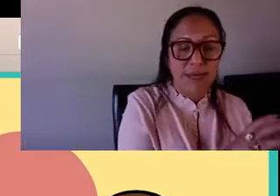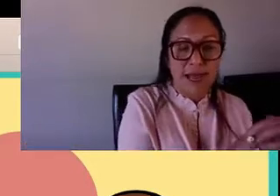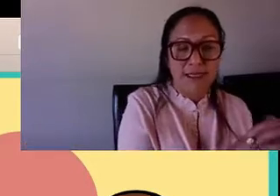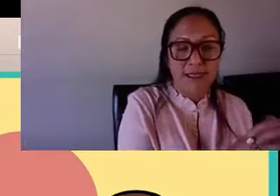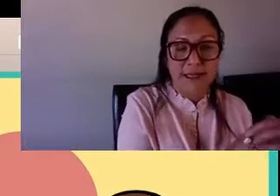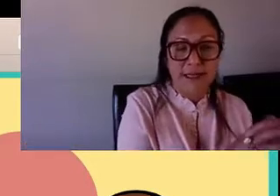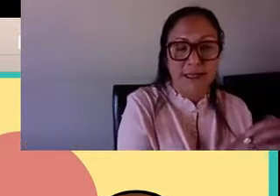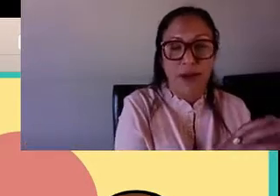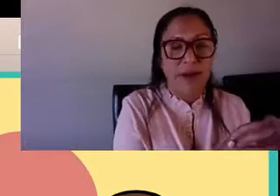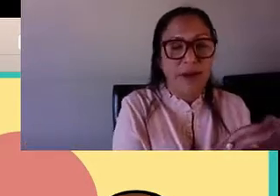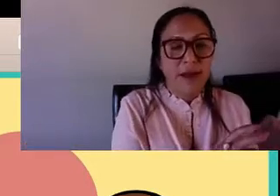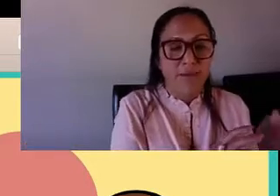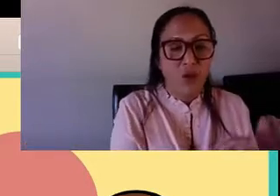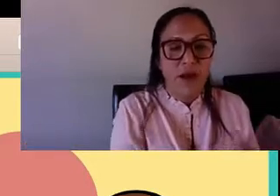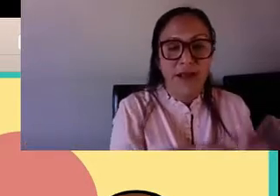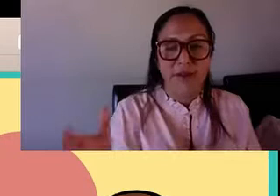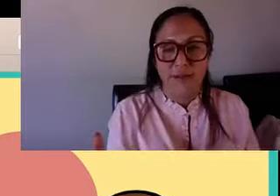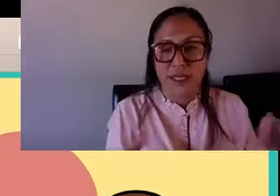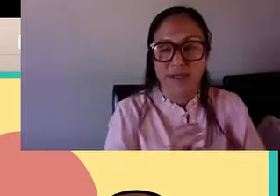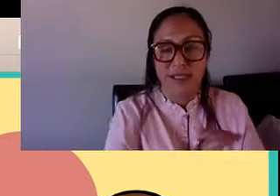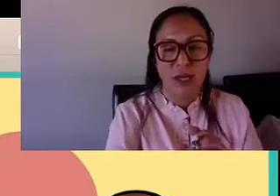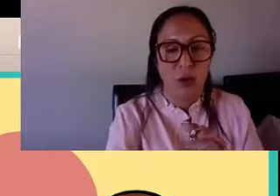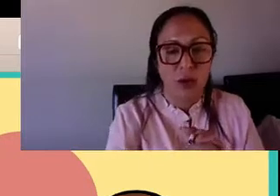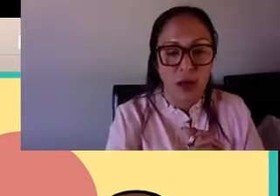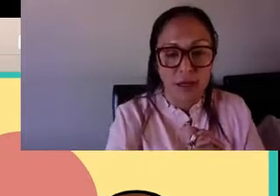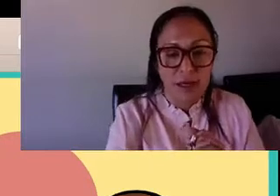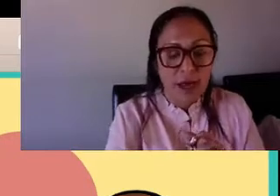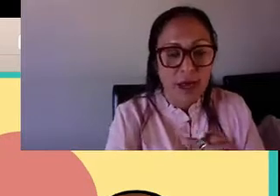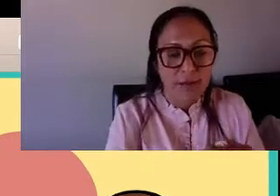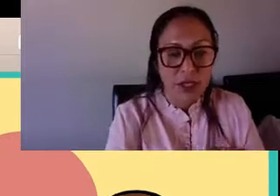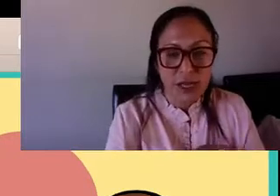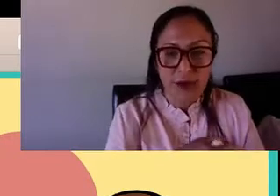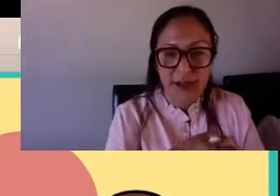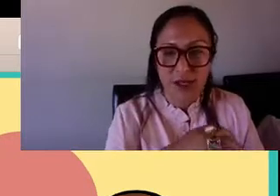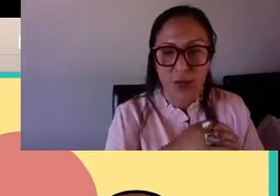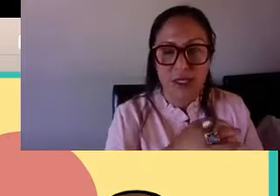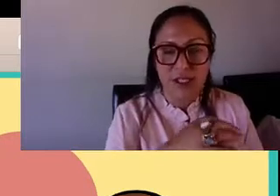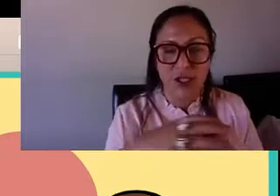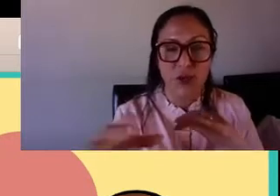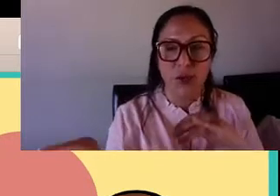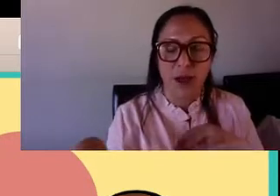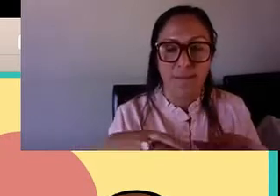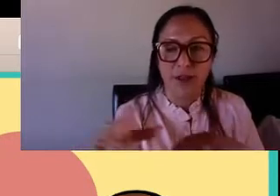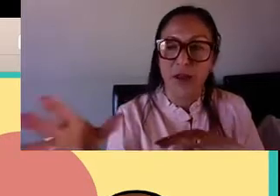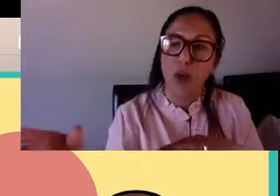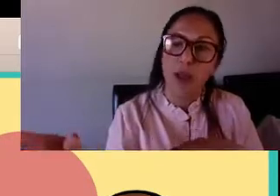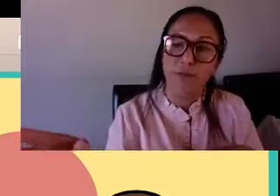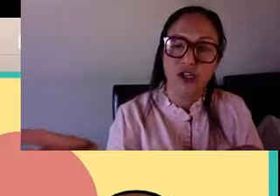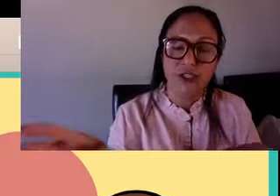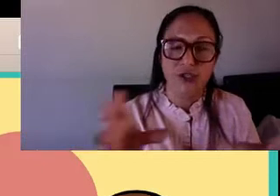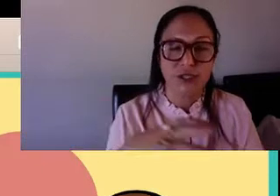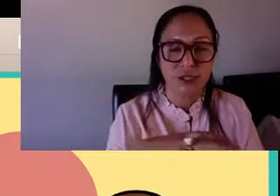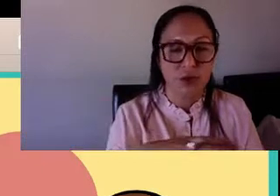them get to that point. So I'll give you some tips as we go along, so that you guys know what to do, going